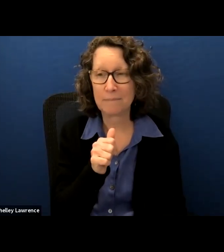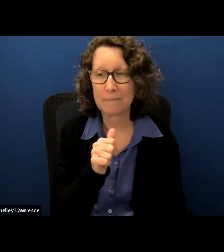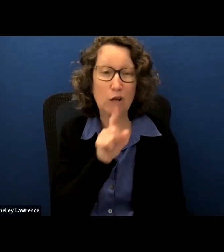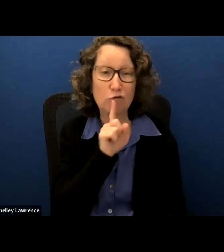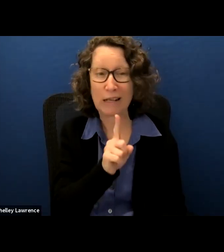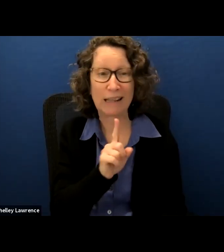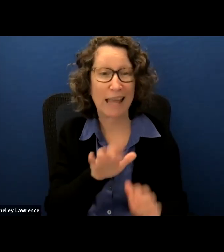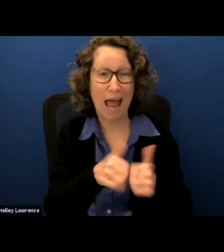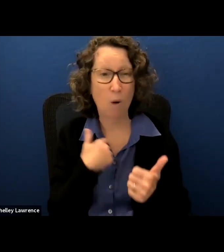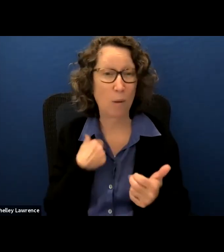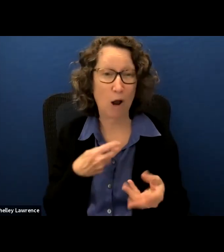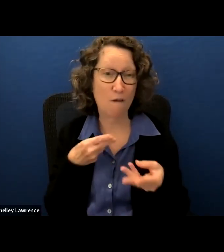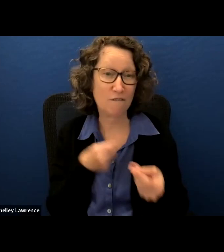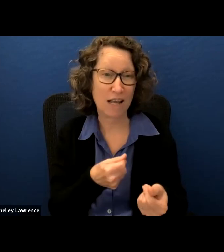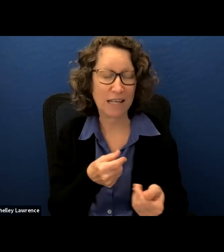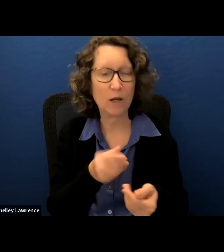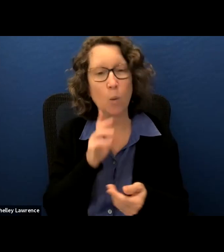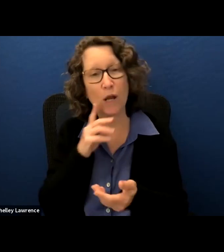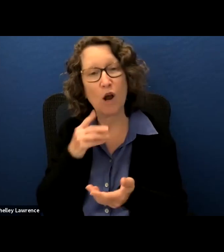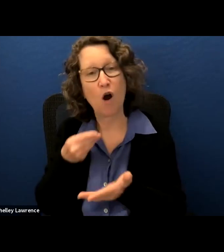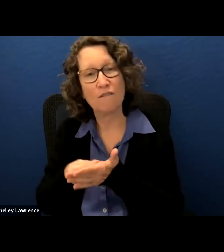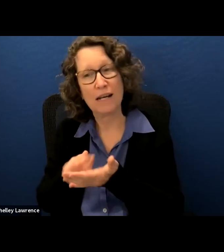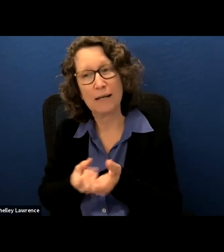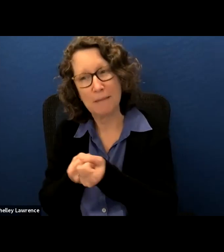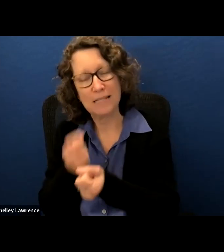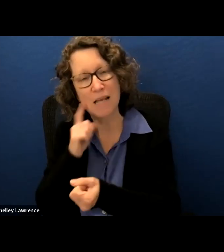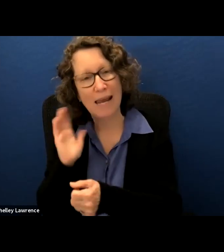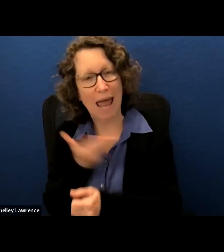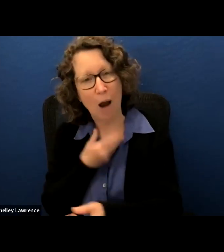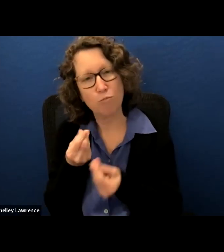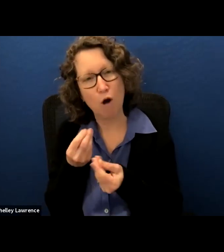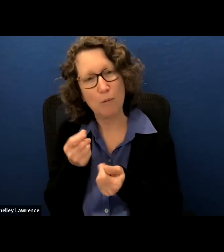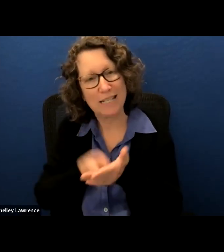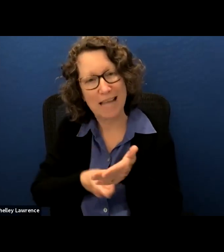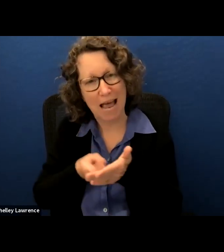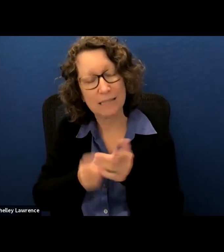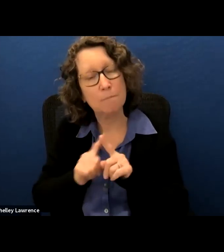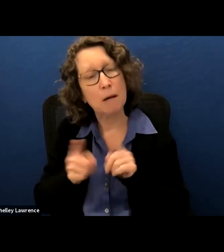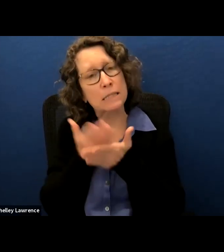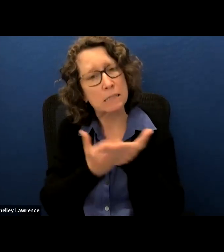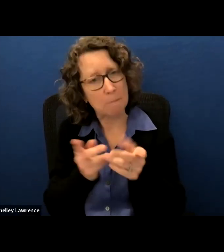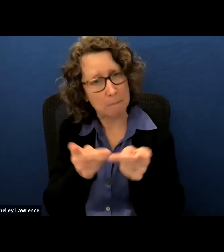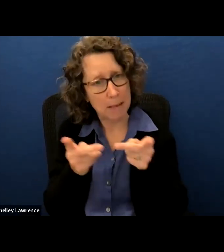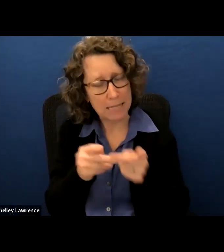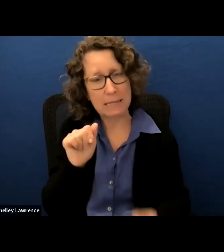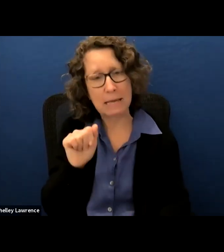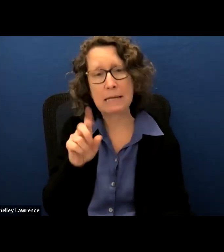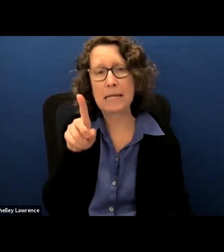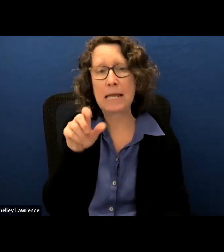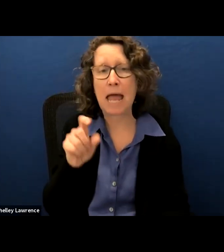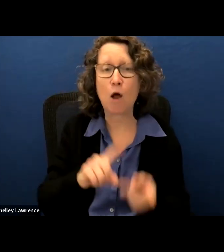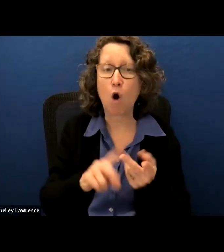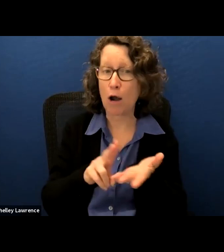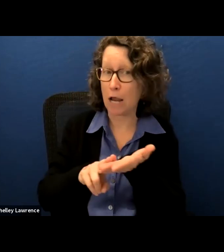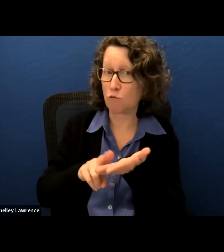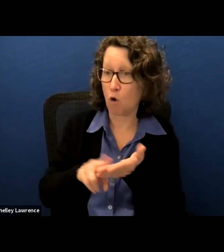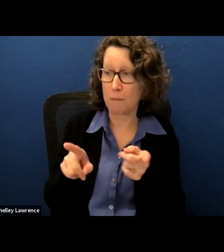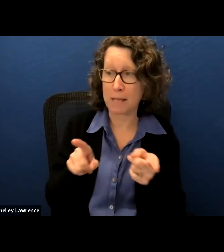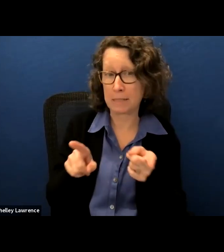really the way we're funded. We're funded based on our property taxes. But there are some places where ADA or